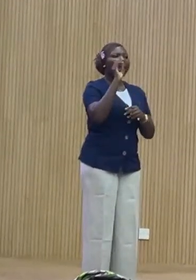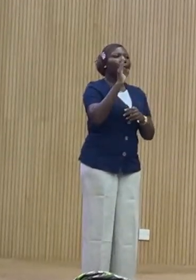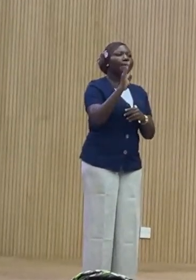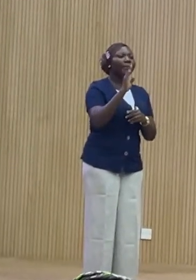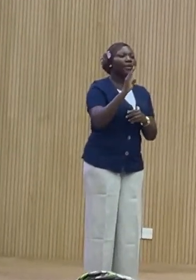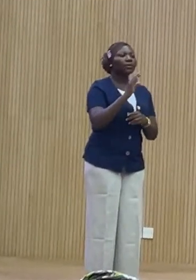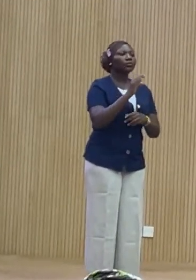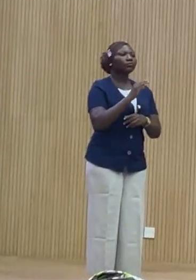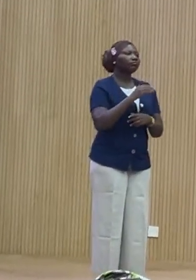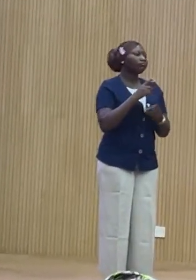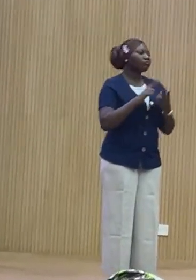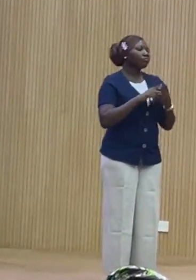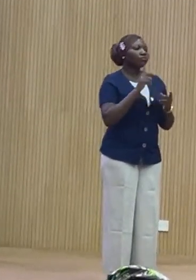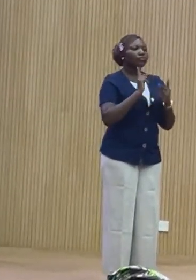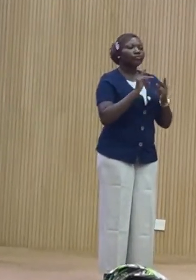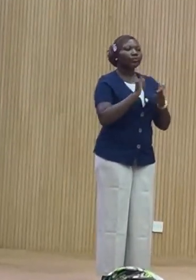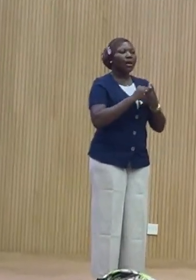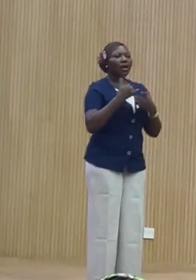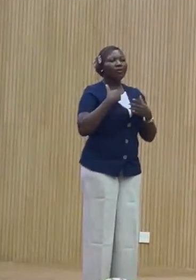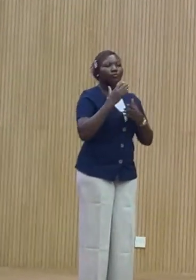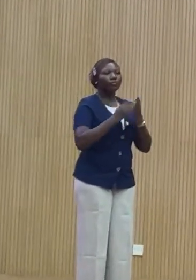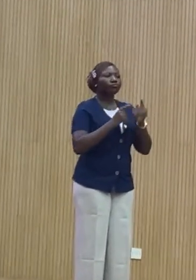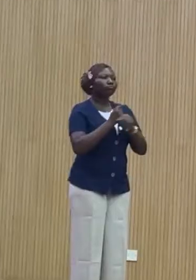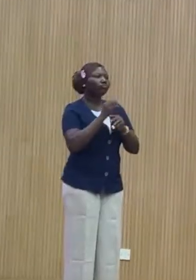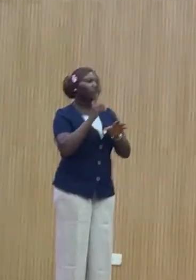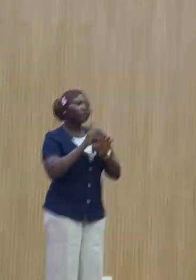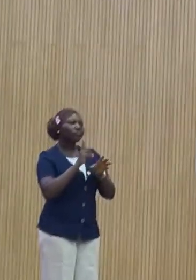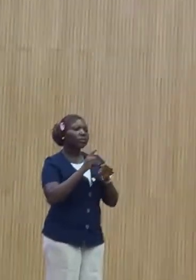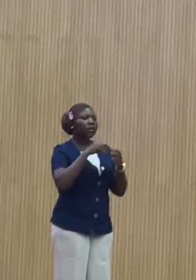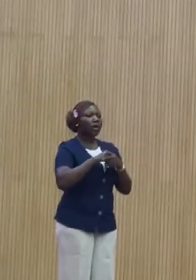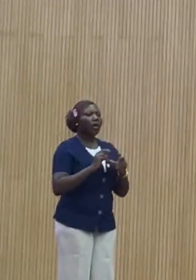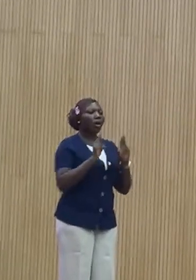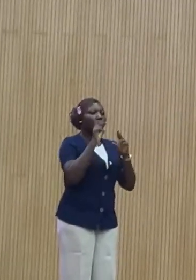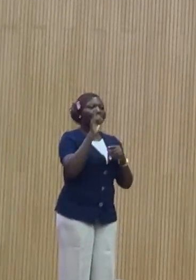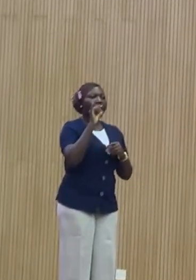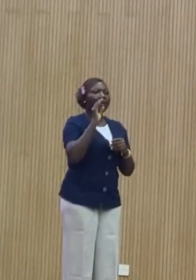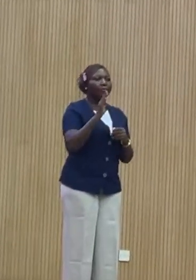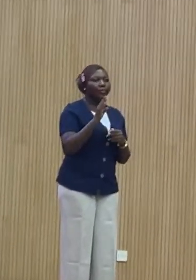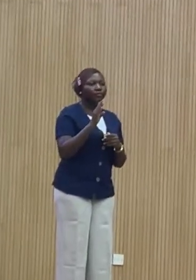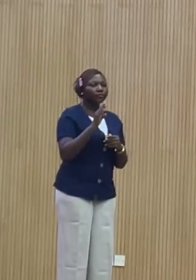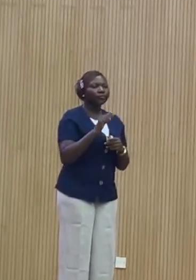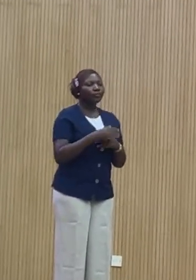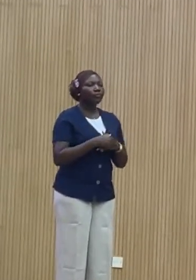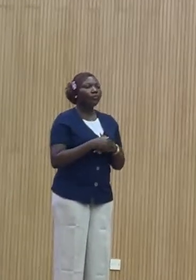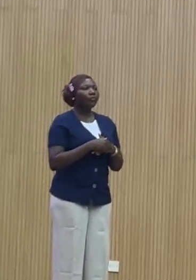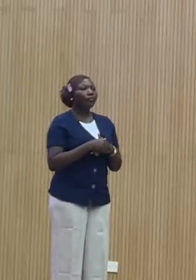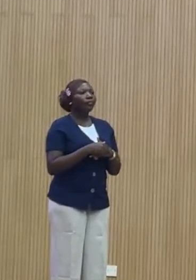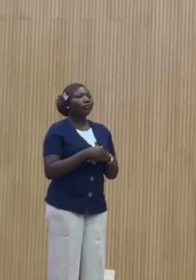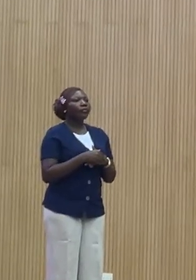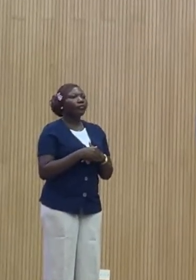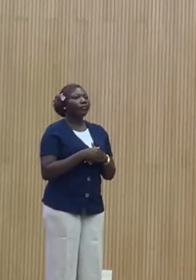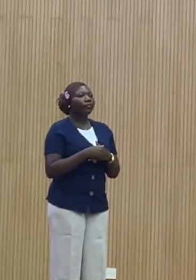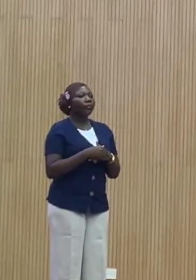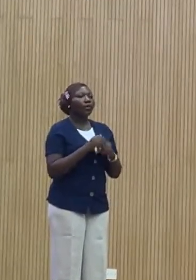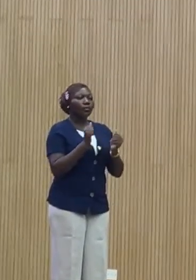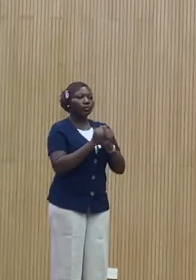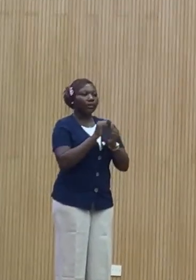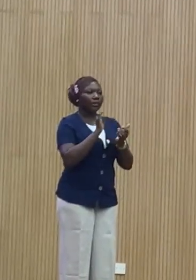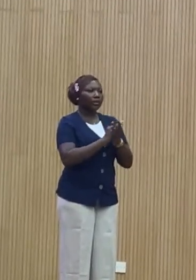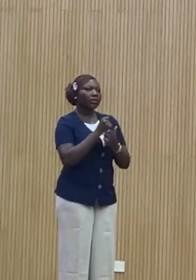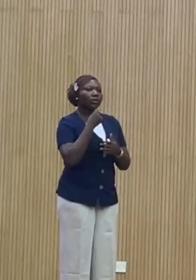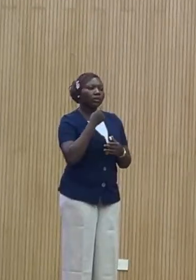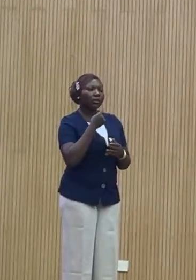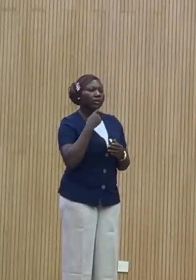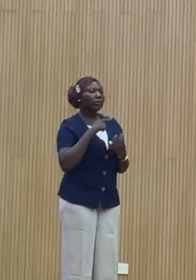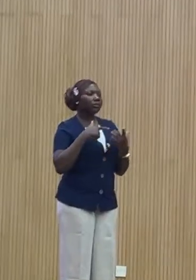have congenital deformities on an upper limb, or people who have motor control disabilities. With that said, let's see what we